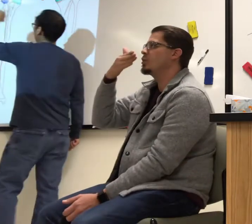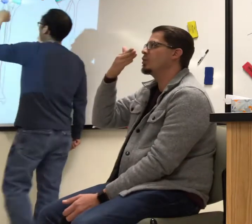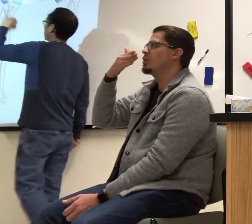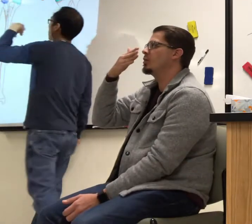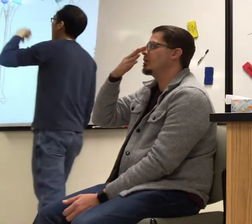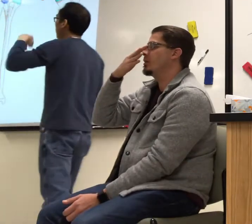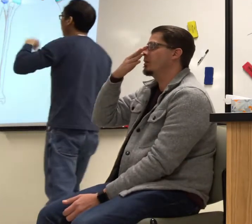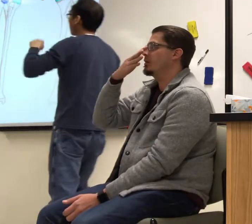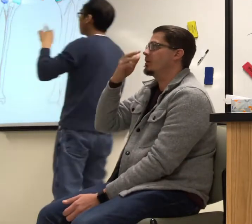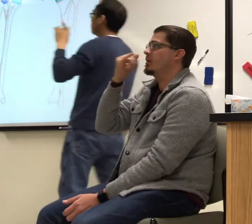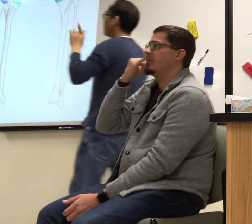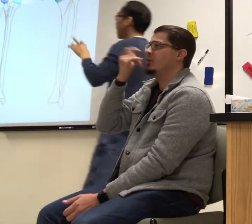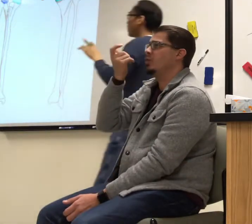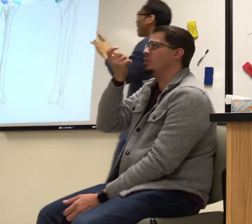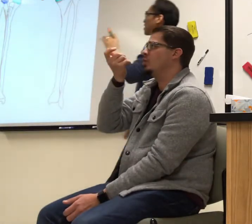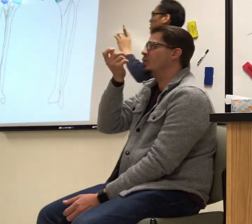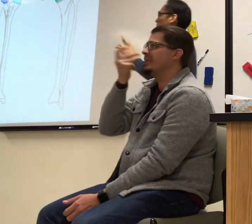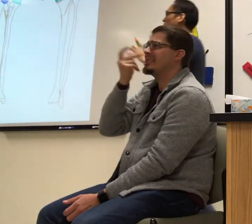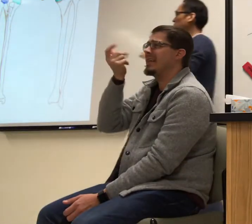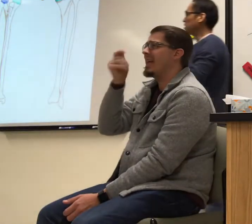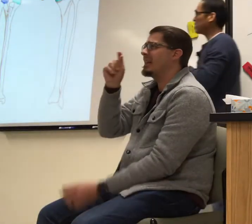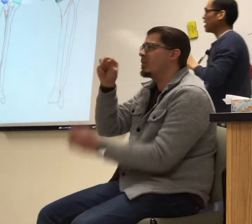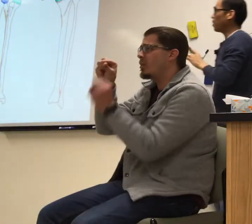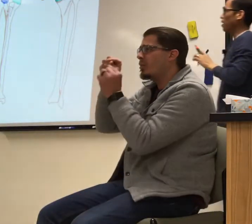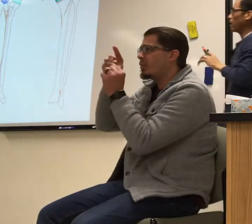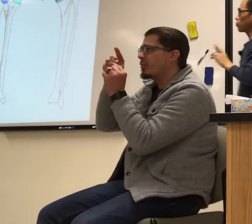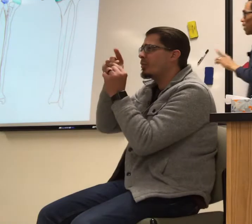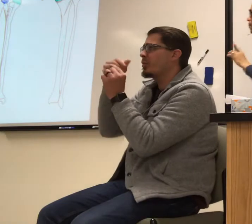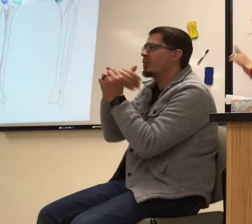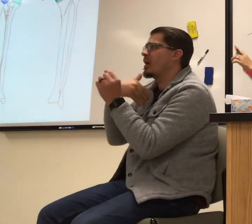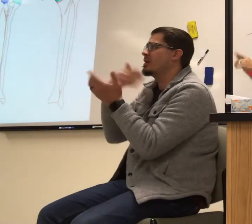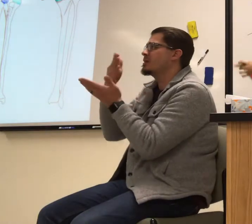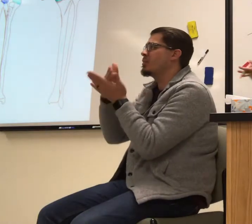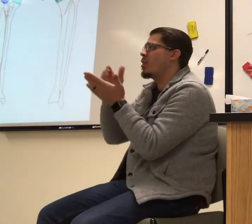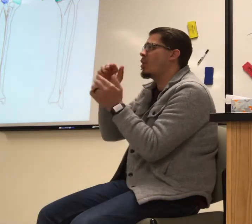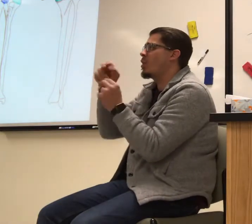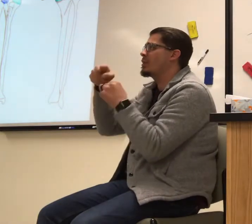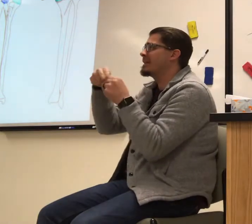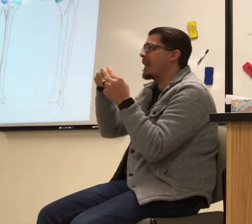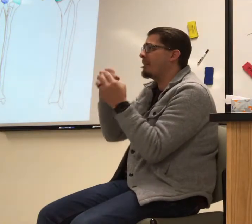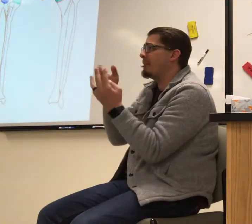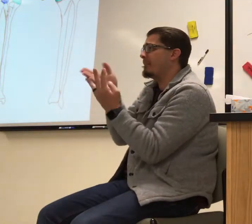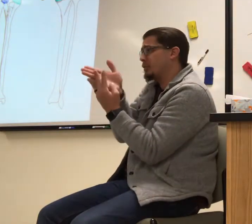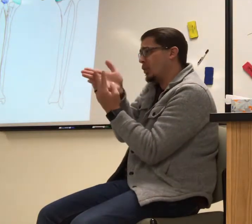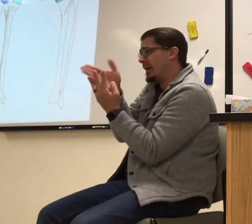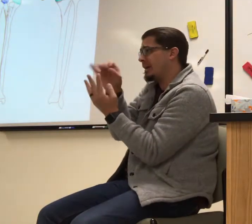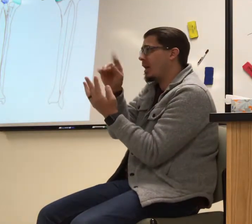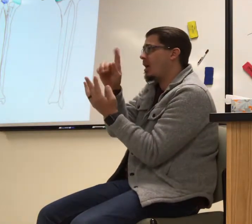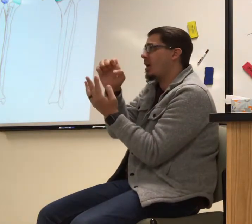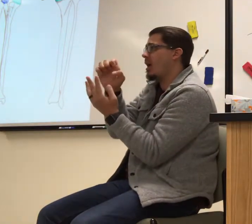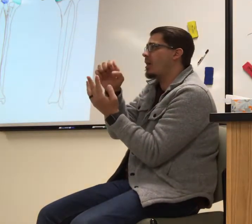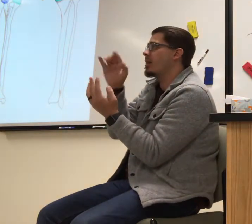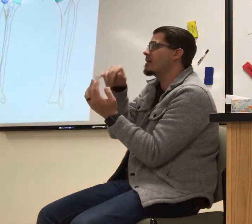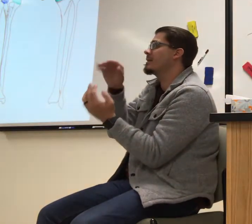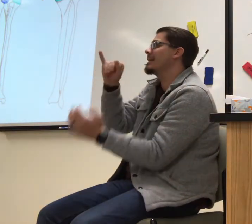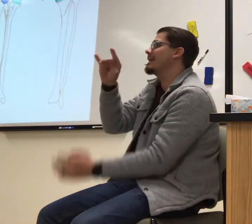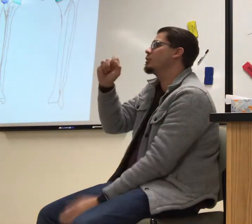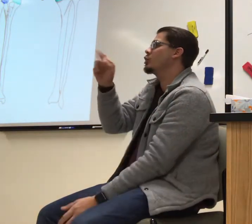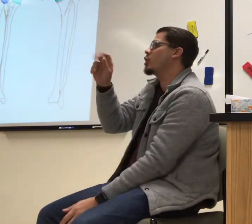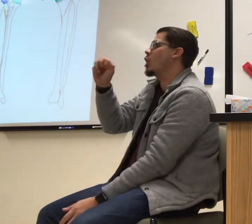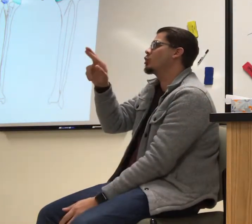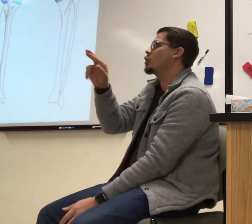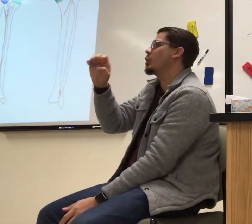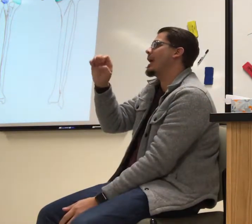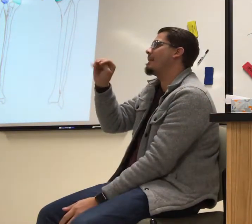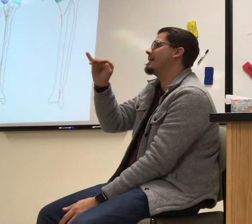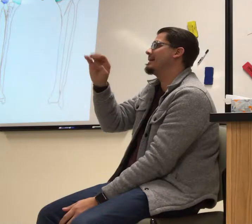So if you see any little bump that has a small piece of tape on it, right between the condyles, it's the intercondylar eminence. Remember, that fits